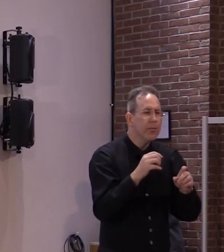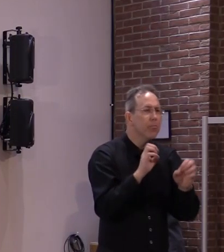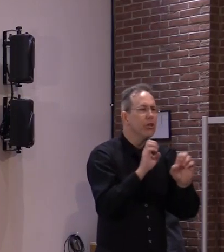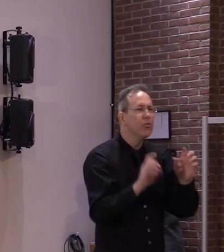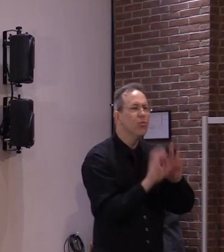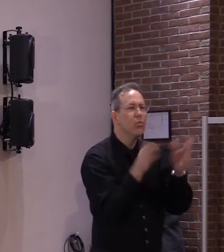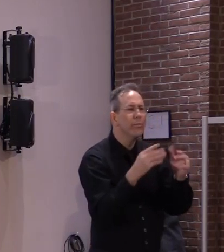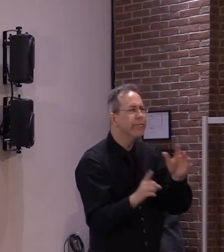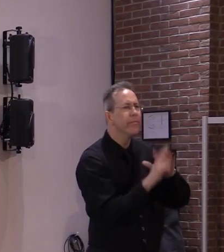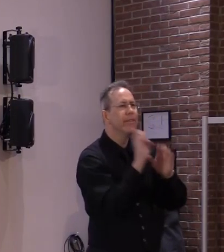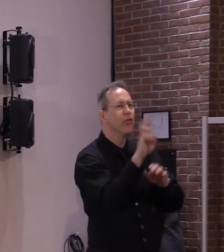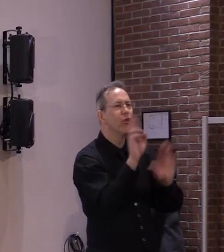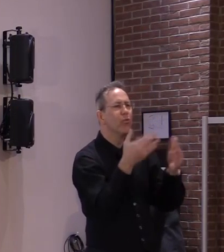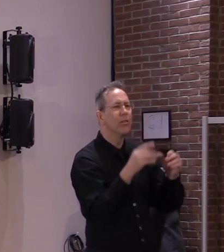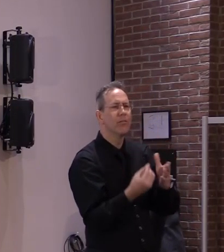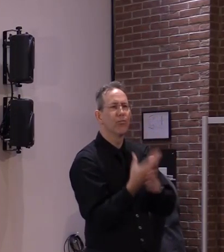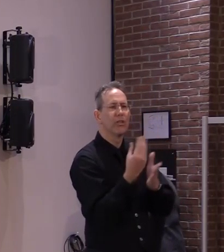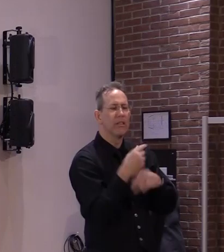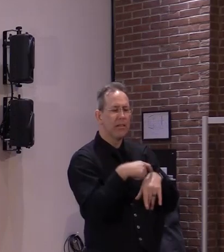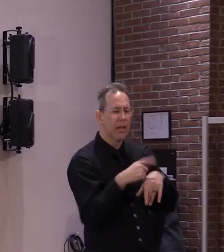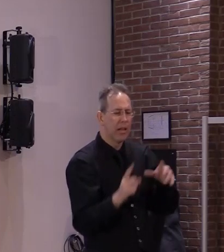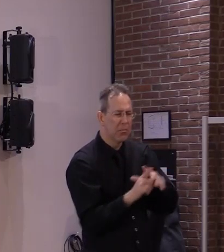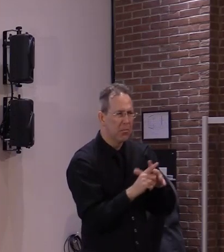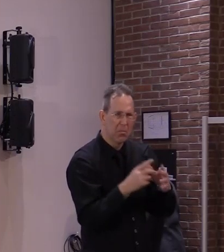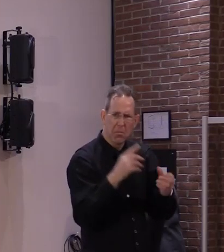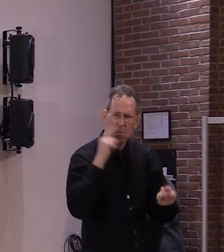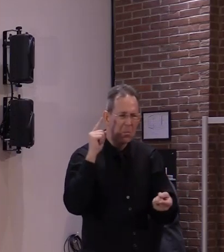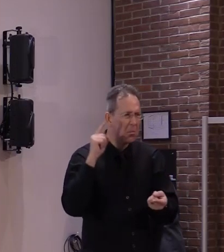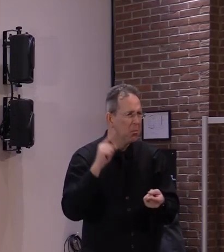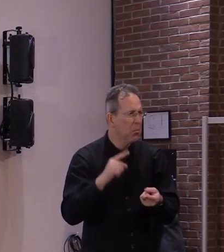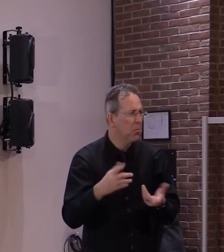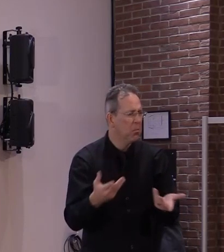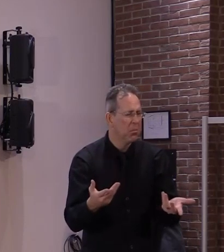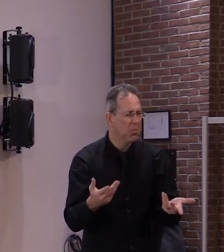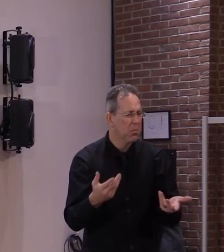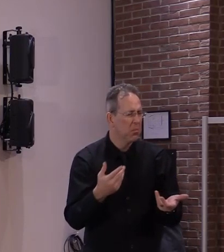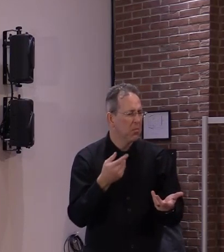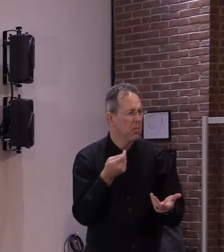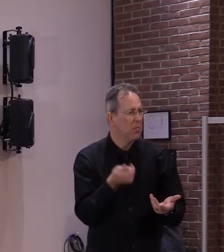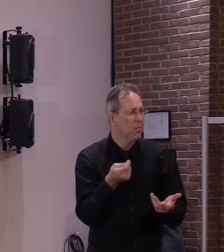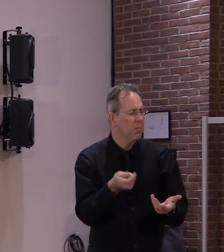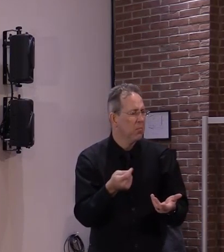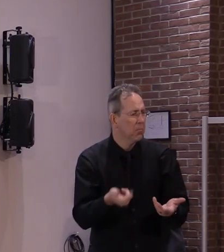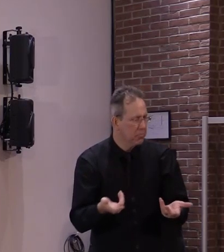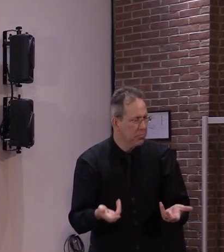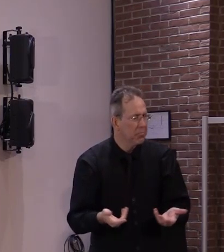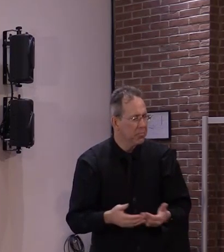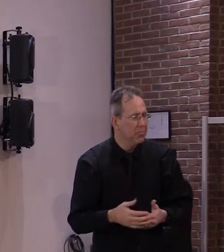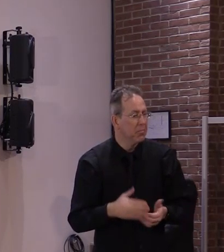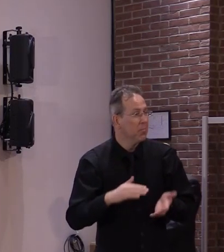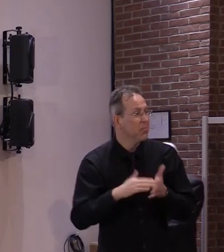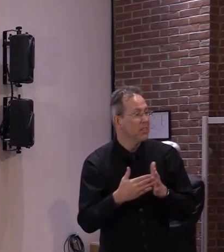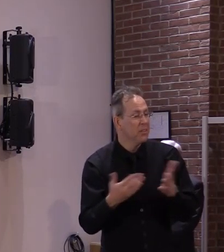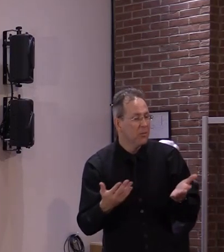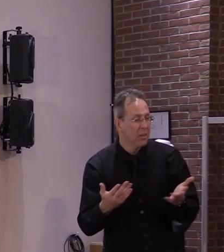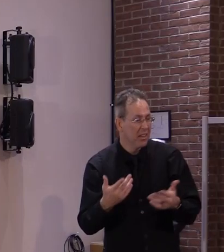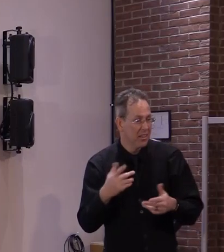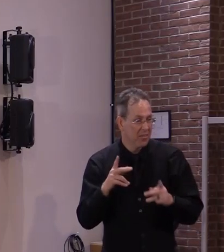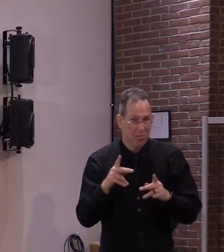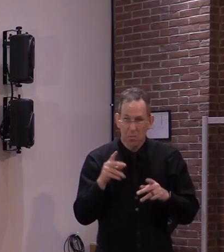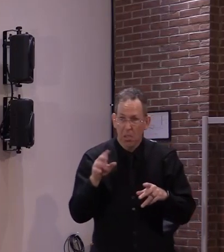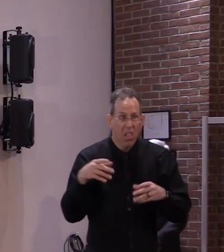even see a lot of people presenting with symptoms who are testing negative for the flu. They're not even presenting with the symptoms. So, based